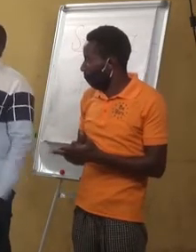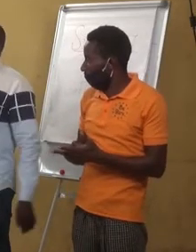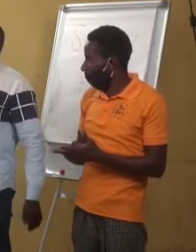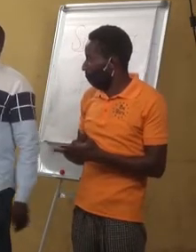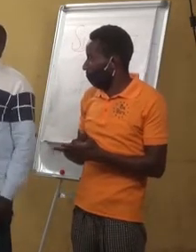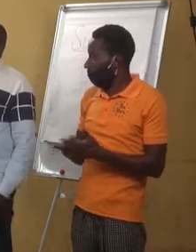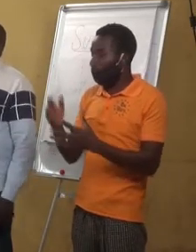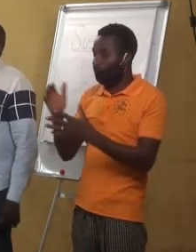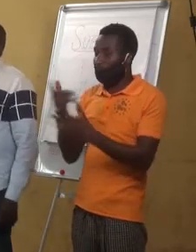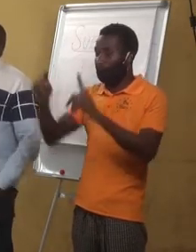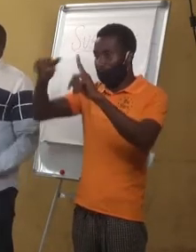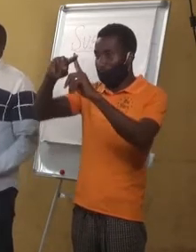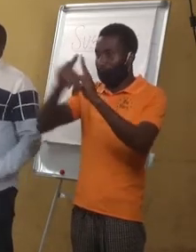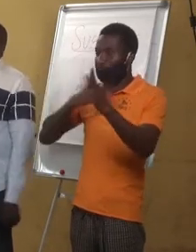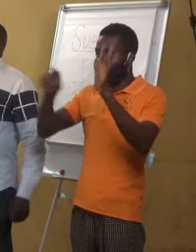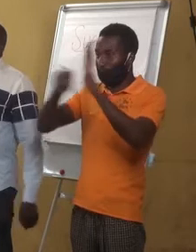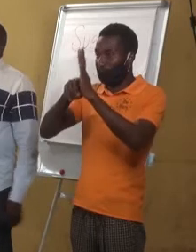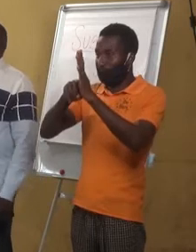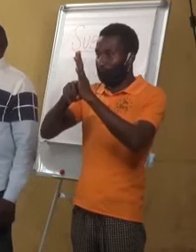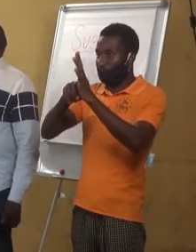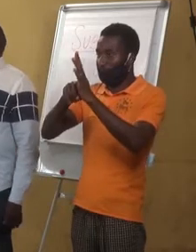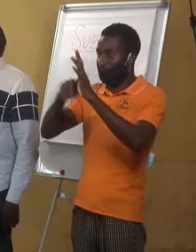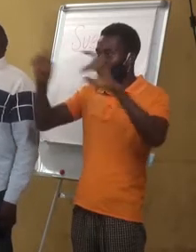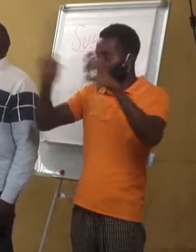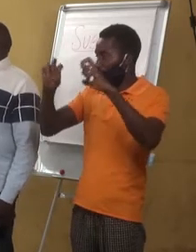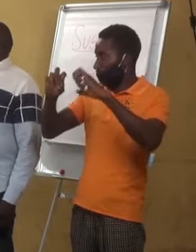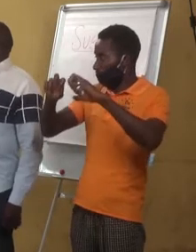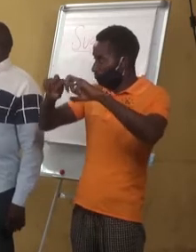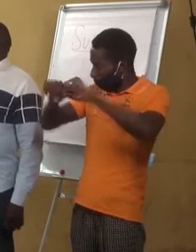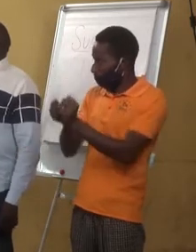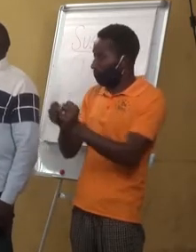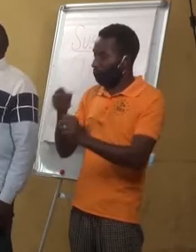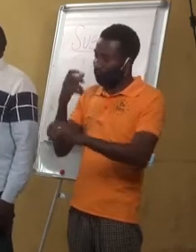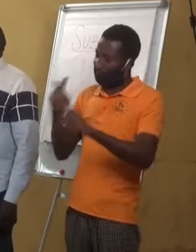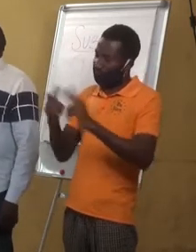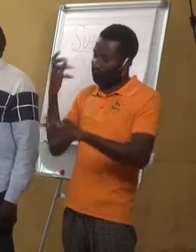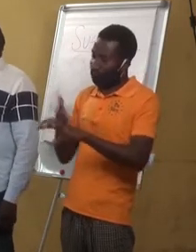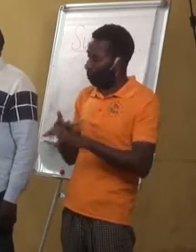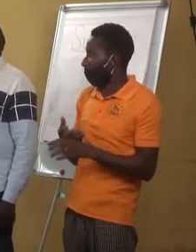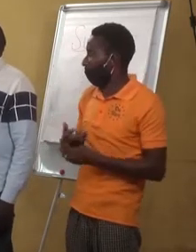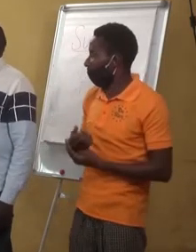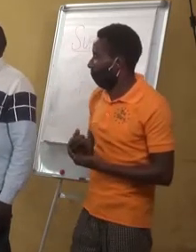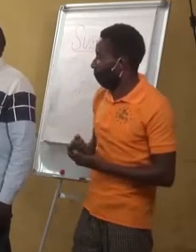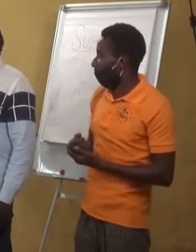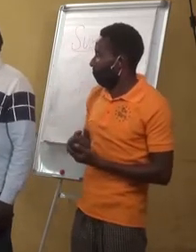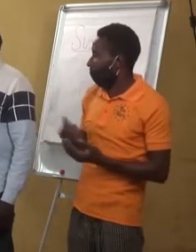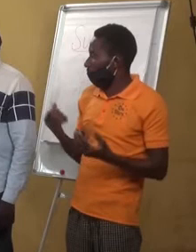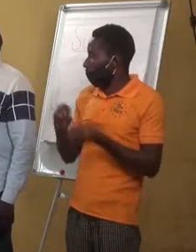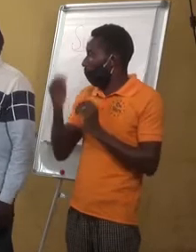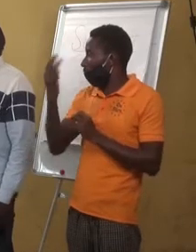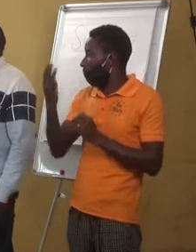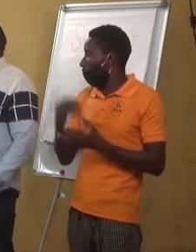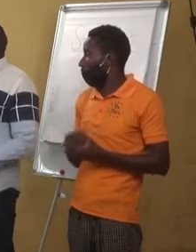positive and the negative charge, to break it becomes very, very hard, and so they have high melting and boiling point. Number